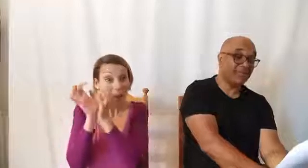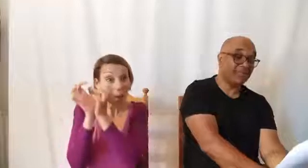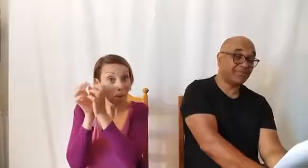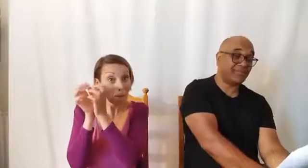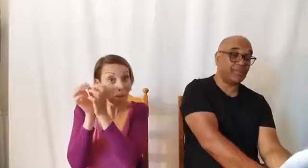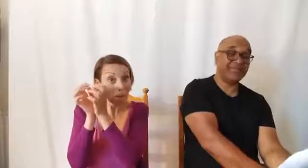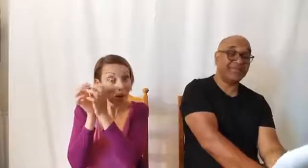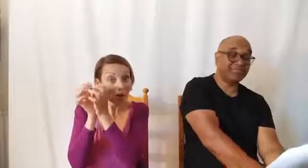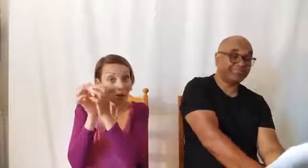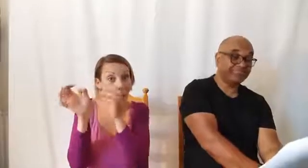beamed Wendy.